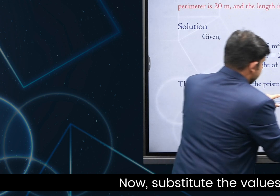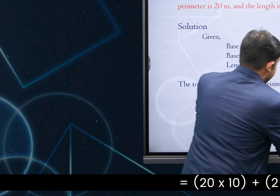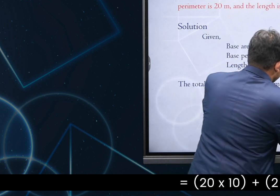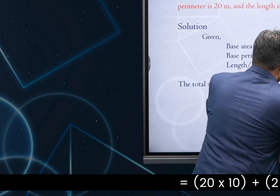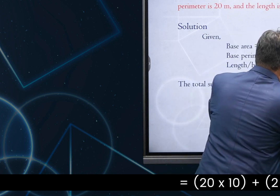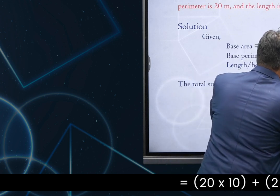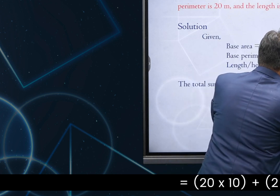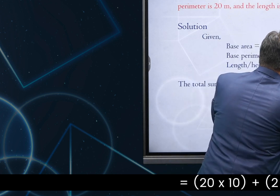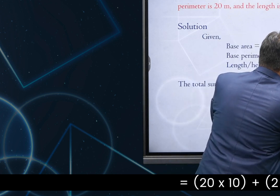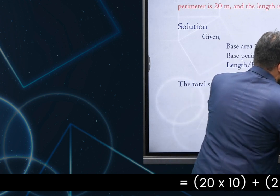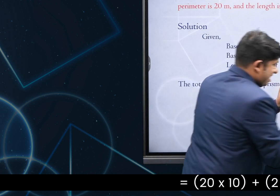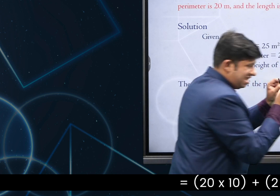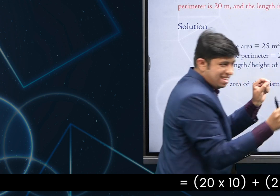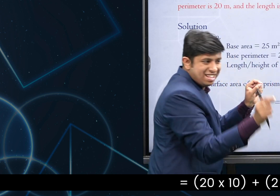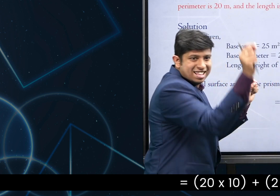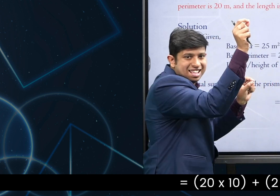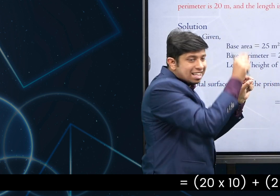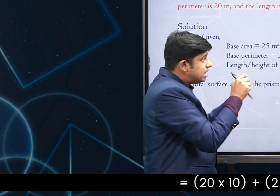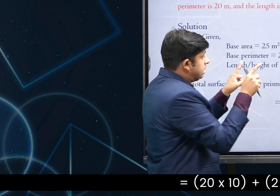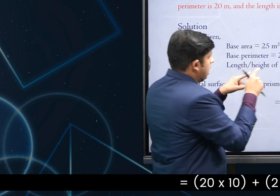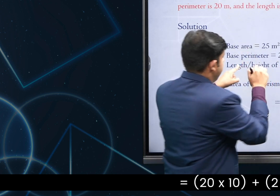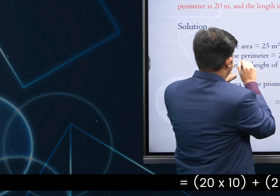That is equal to 20 into 10